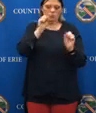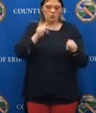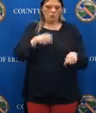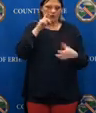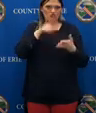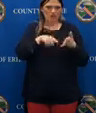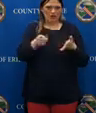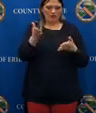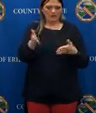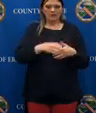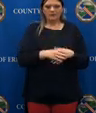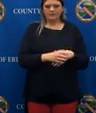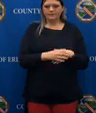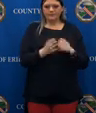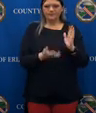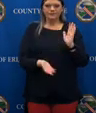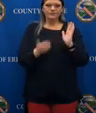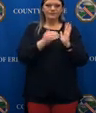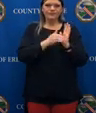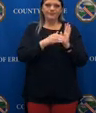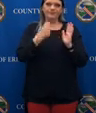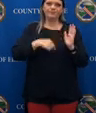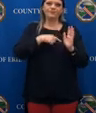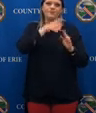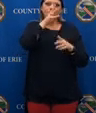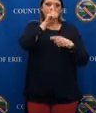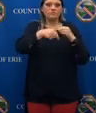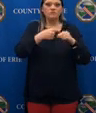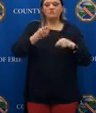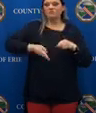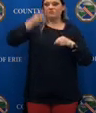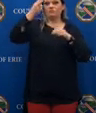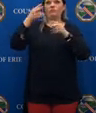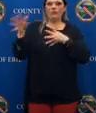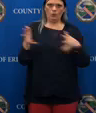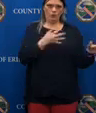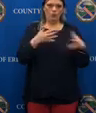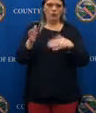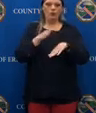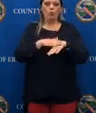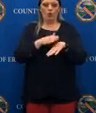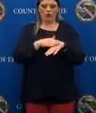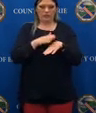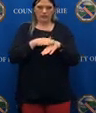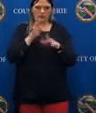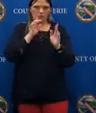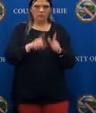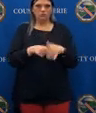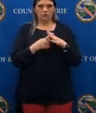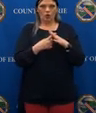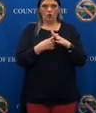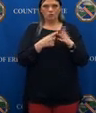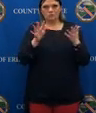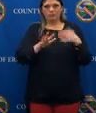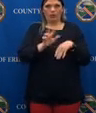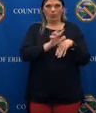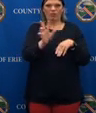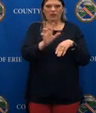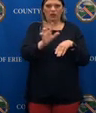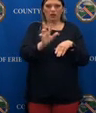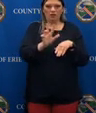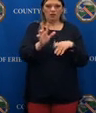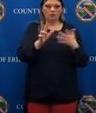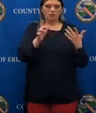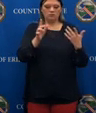there. Once again, we were talking about the high wind warning. High wind warning goes into effect, really effective around 3 p.m.